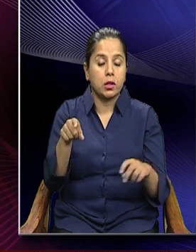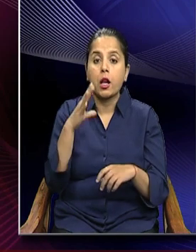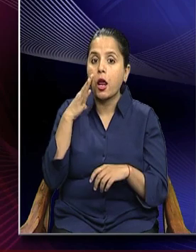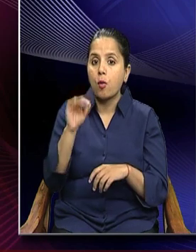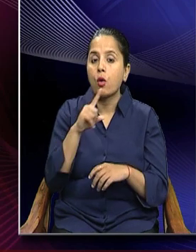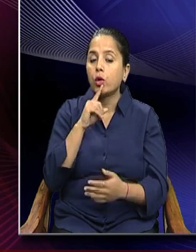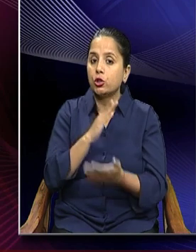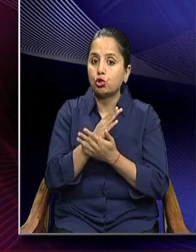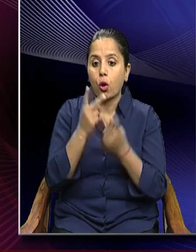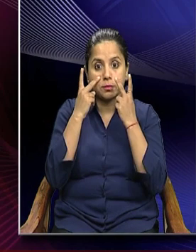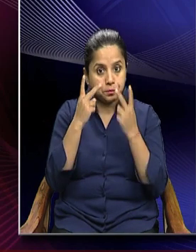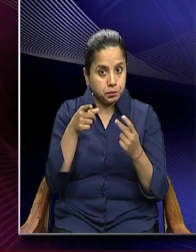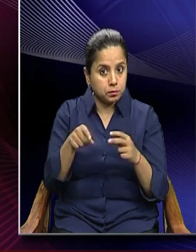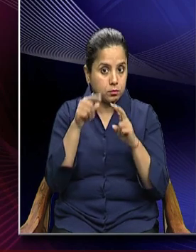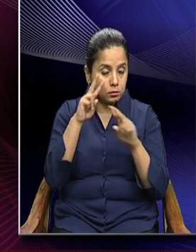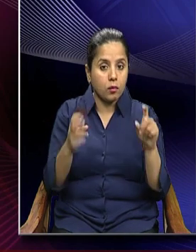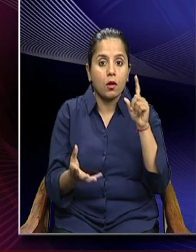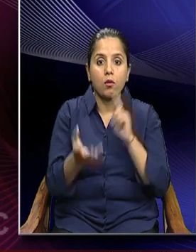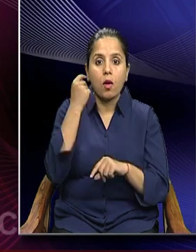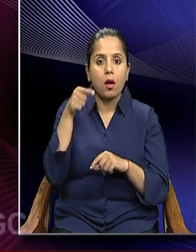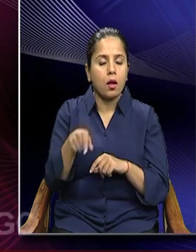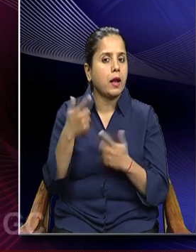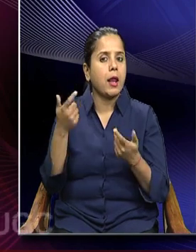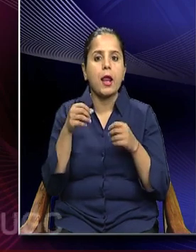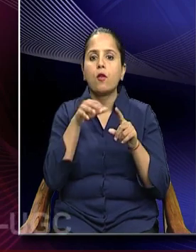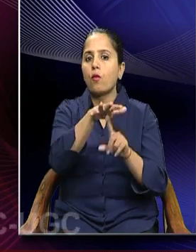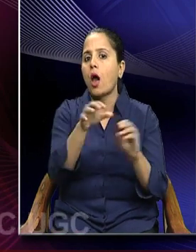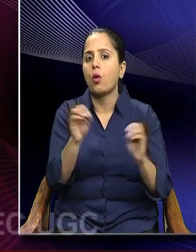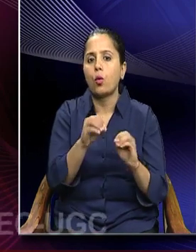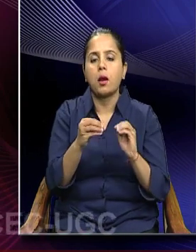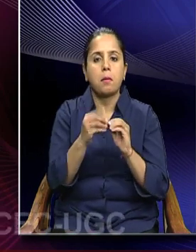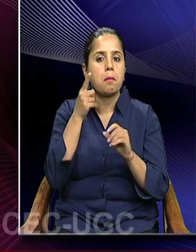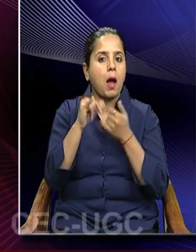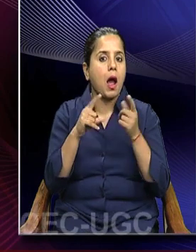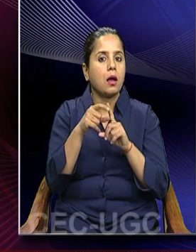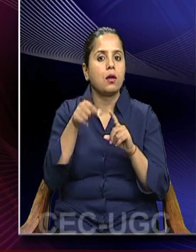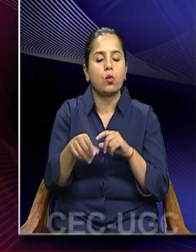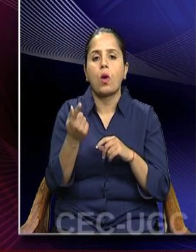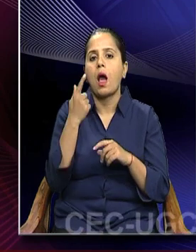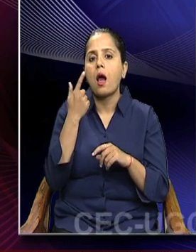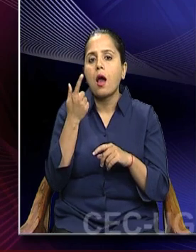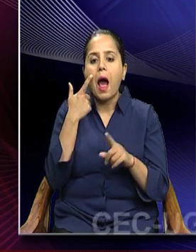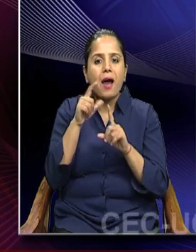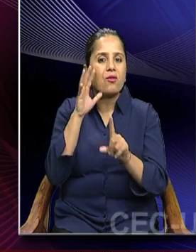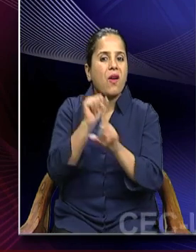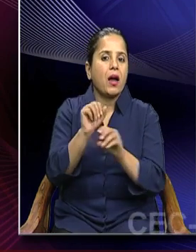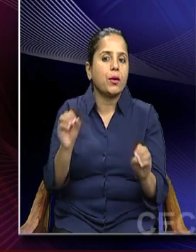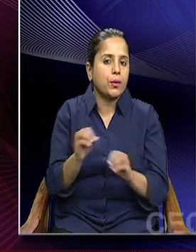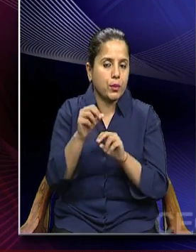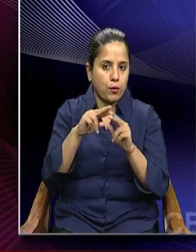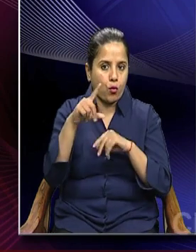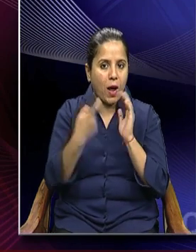to ensure that research findings are not influenced or biased by unidentified factors.